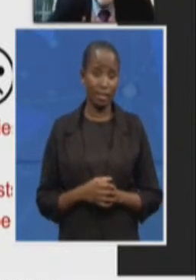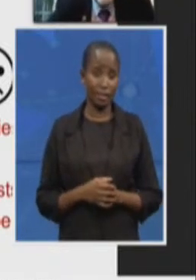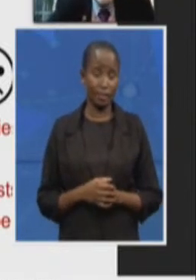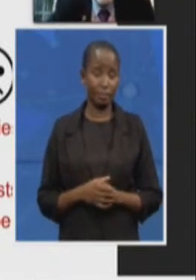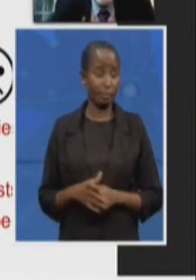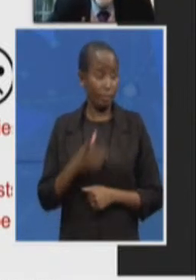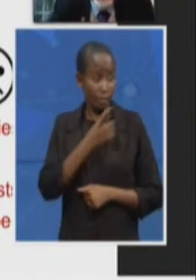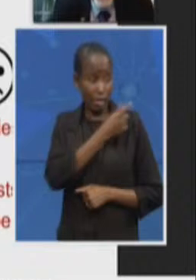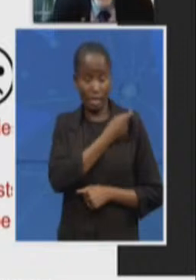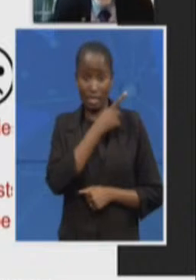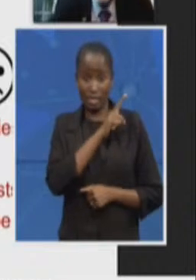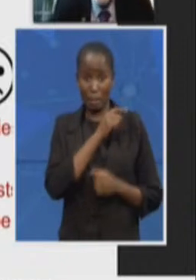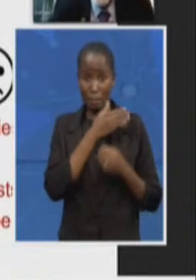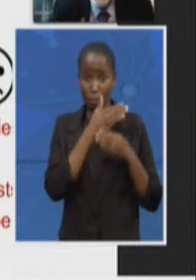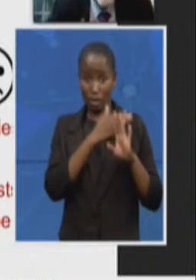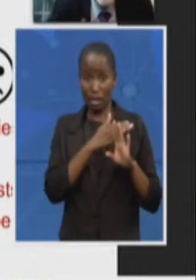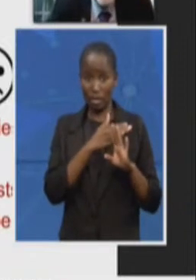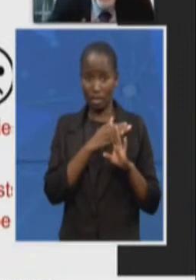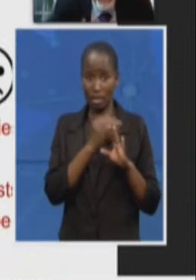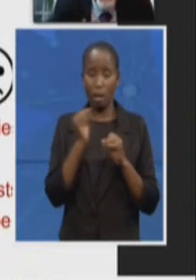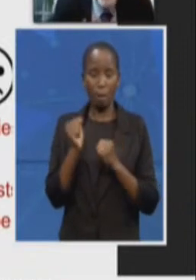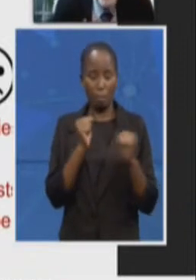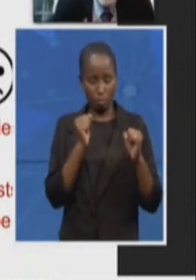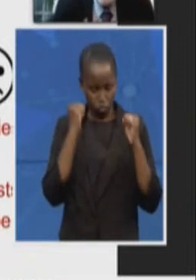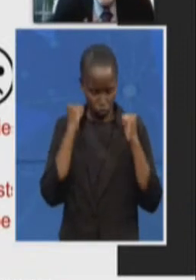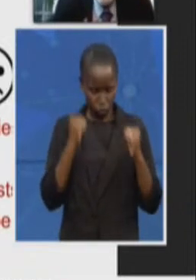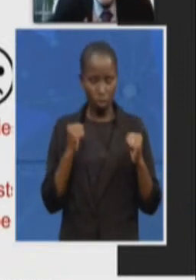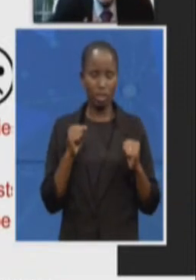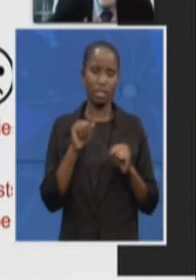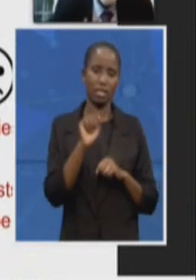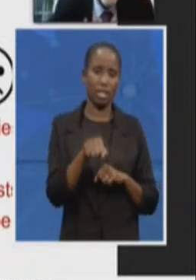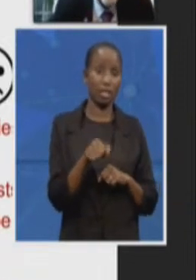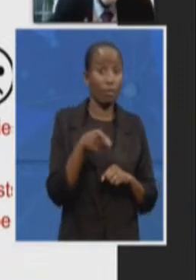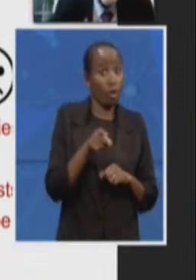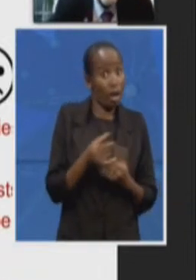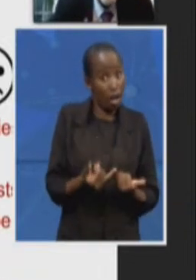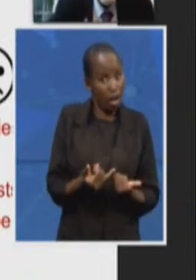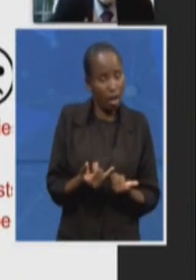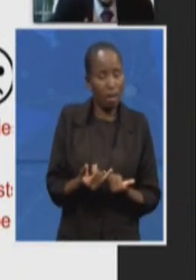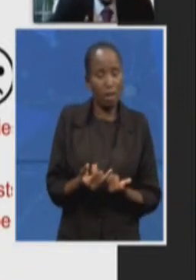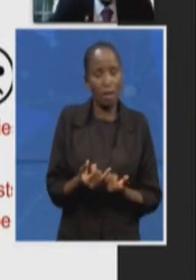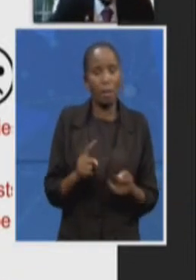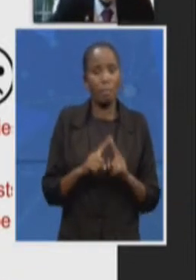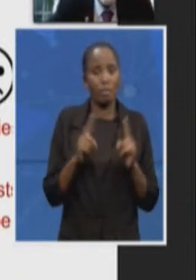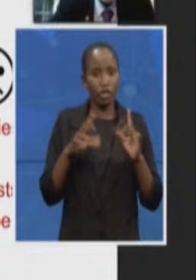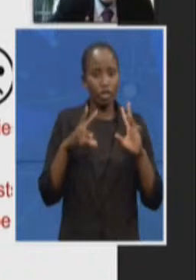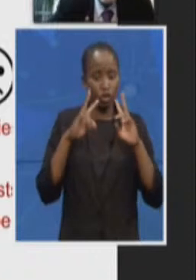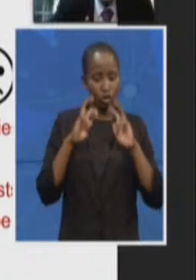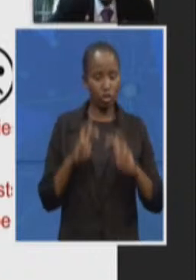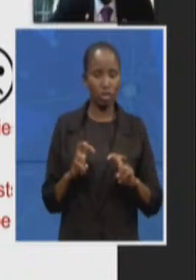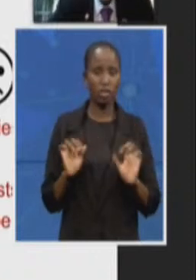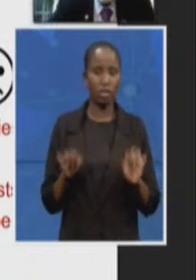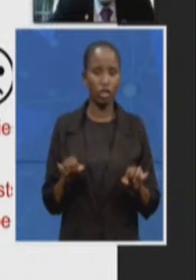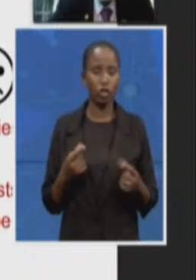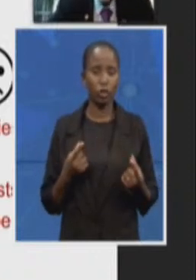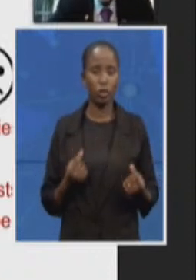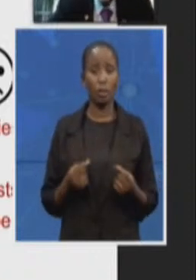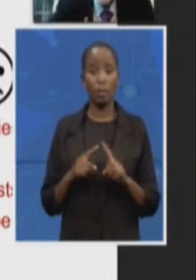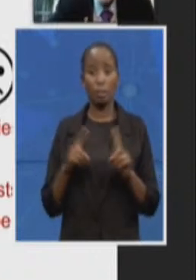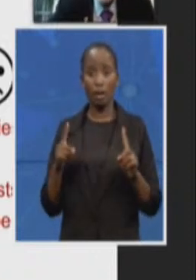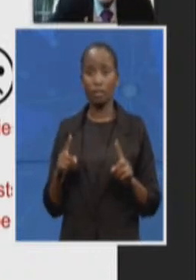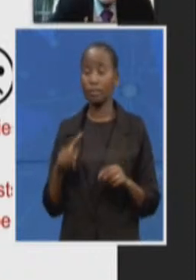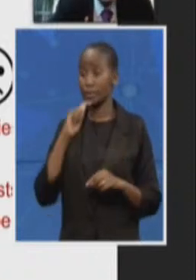Now, I don't know this definitively. The studies are being done, but based on what we know, we can expect that this is the